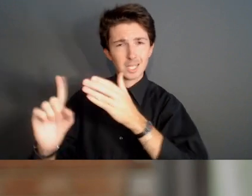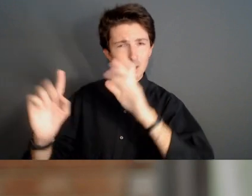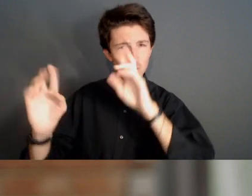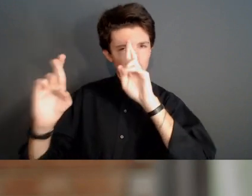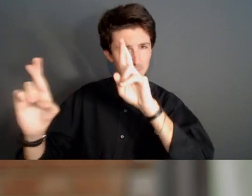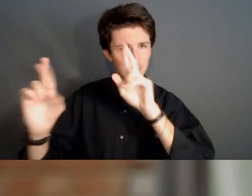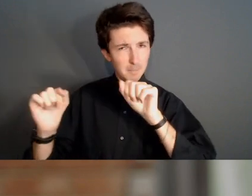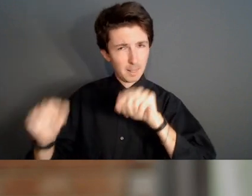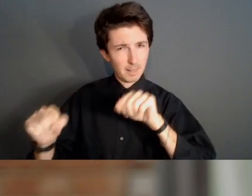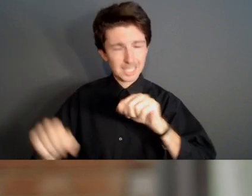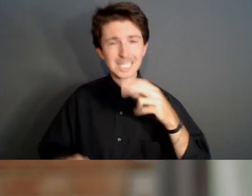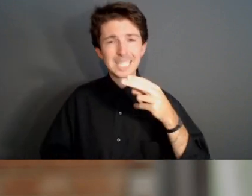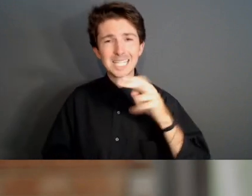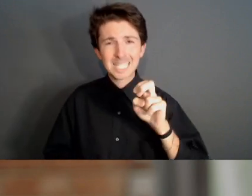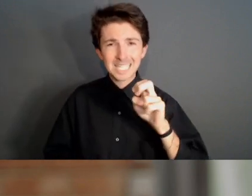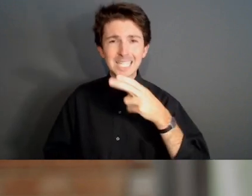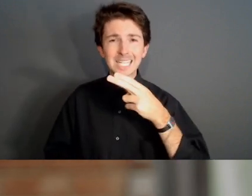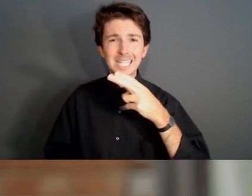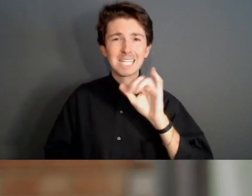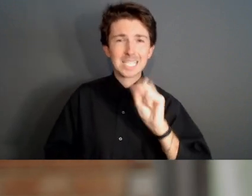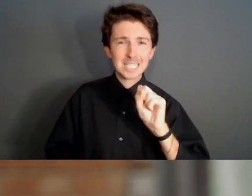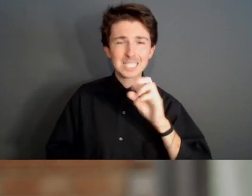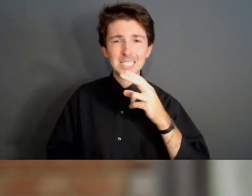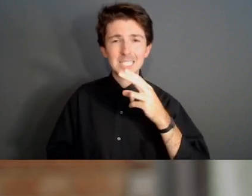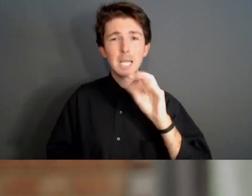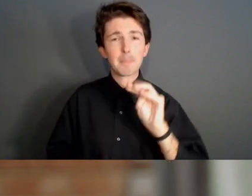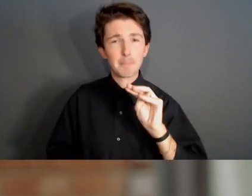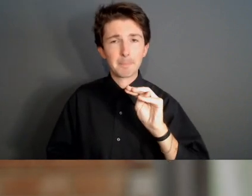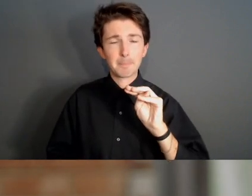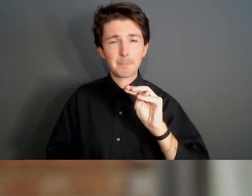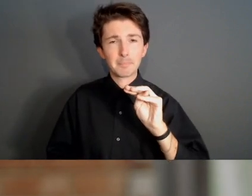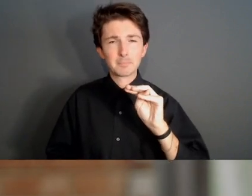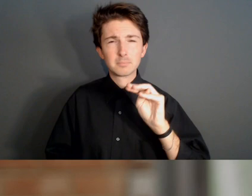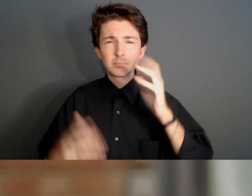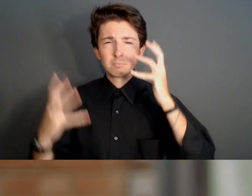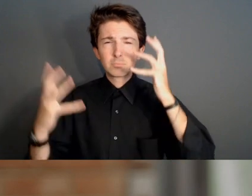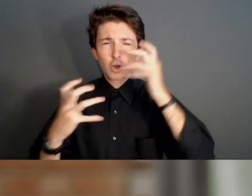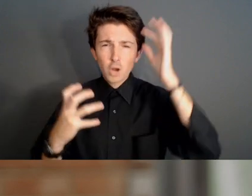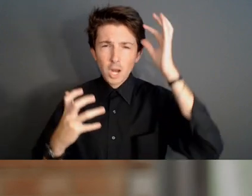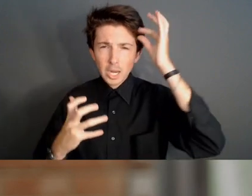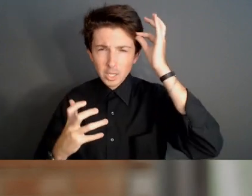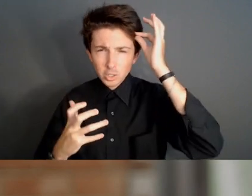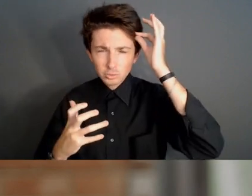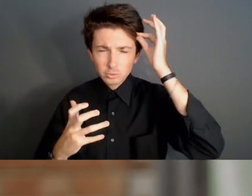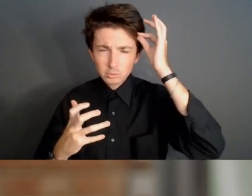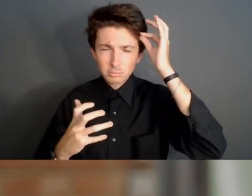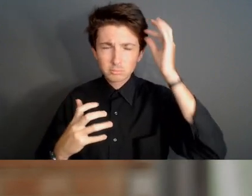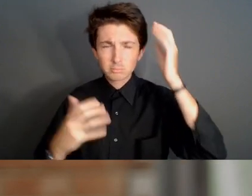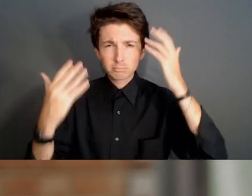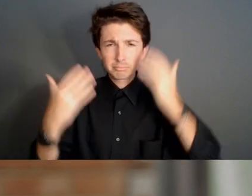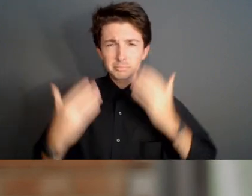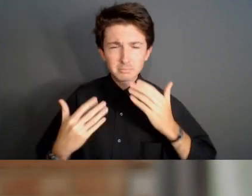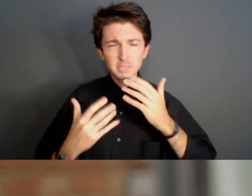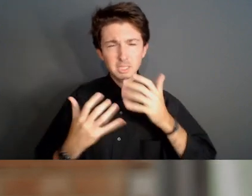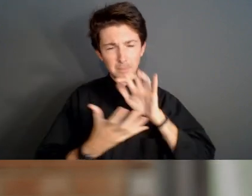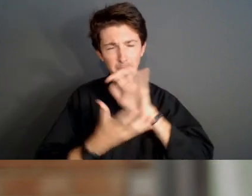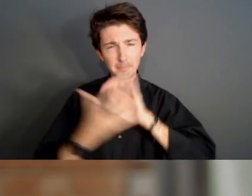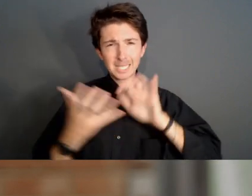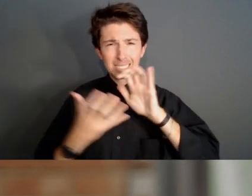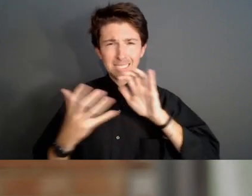at RespectAbility. I'm he, his, him. I have dark hair and a mix